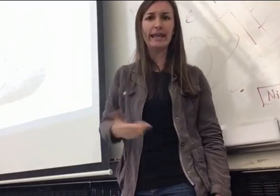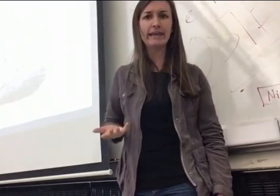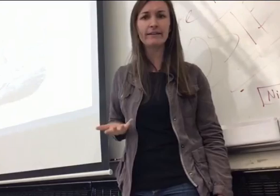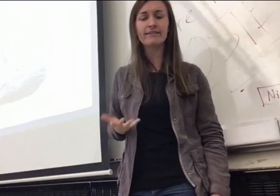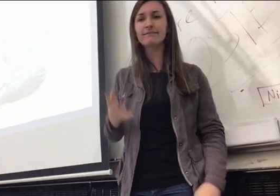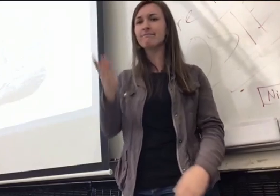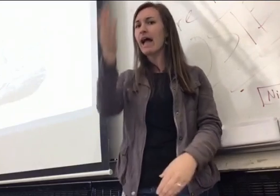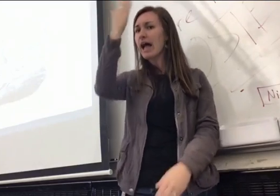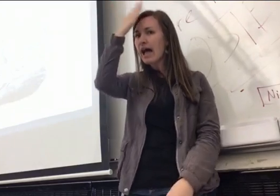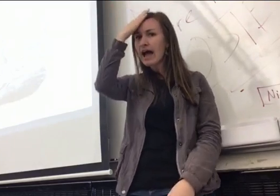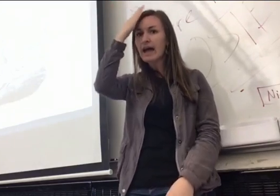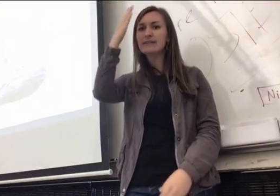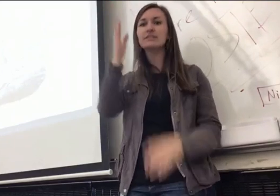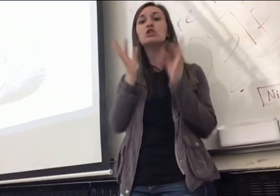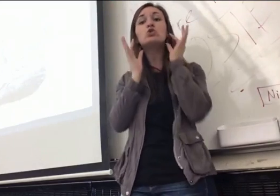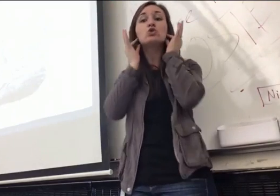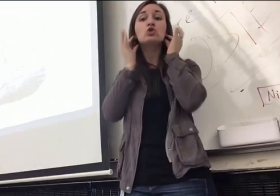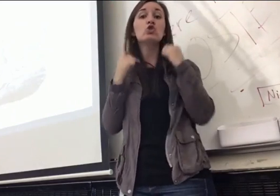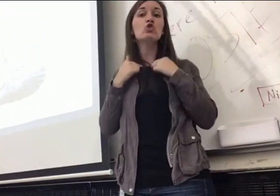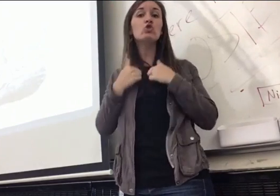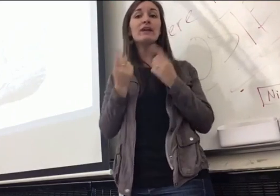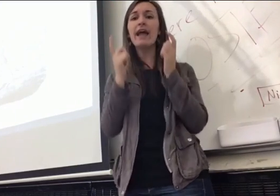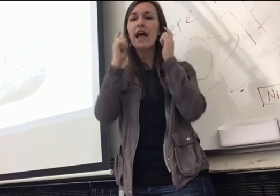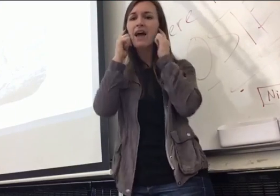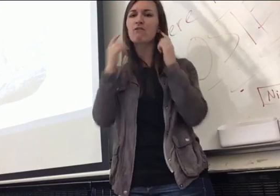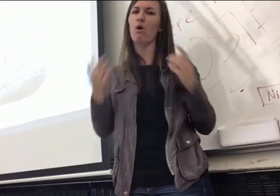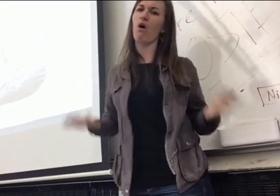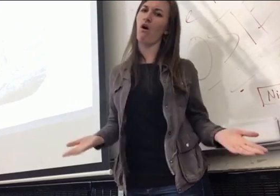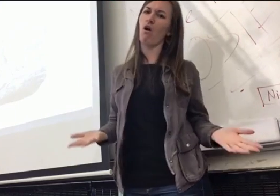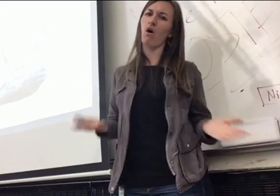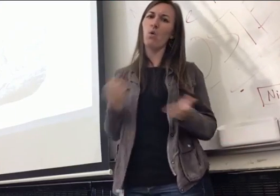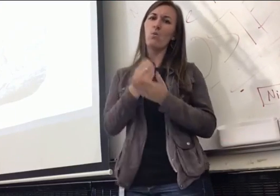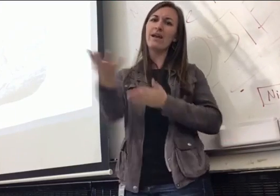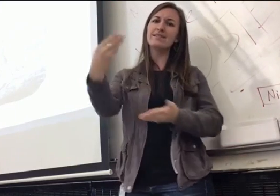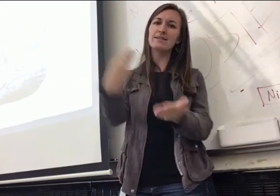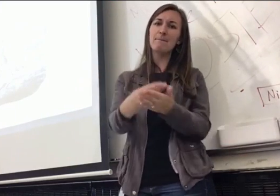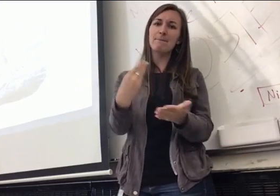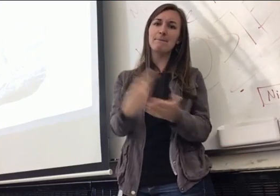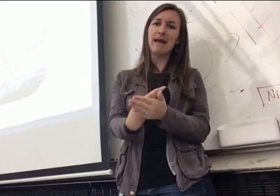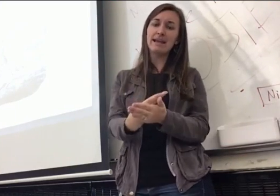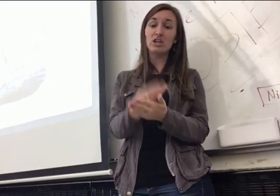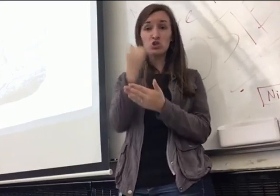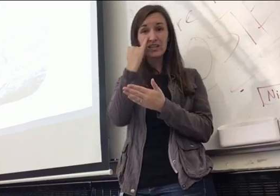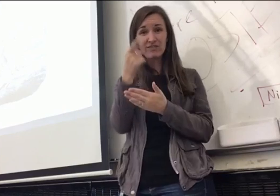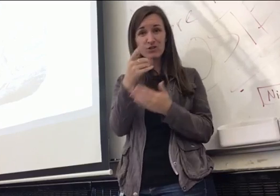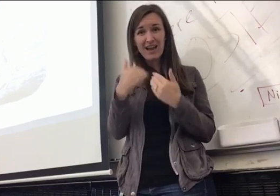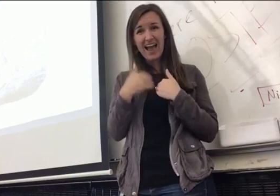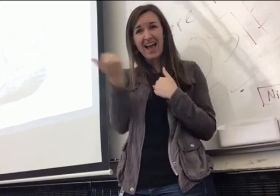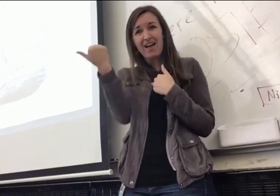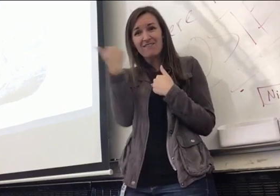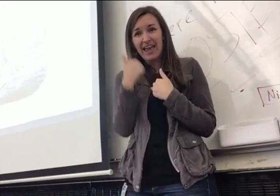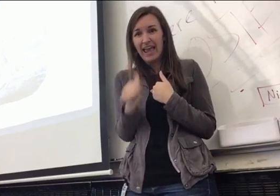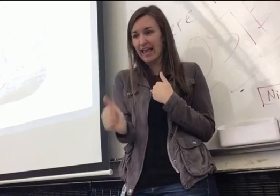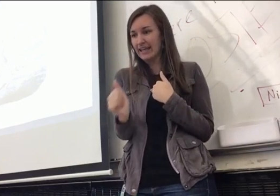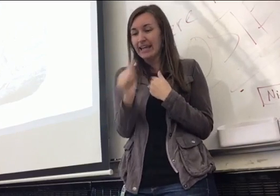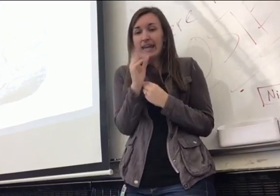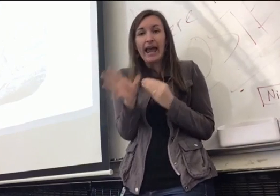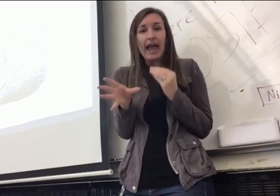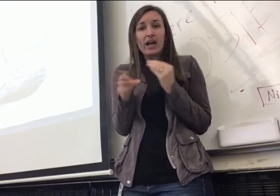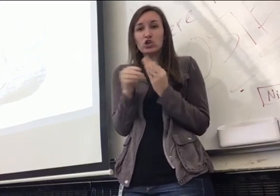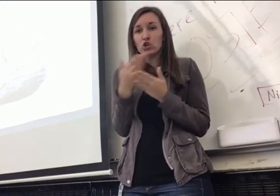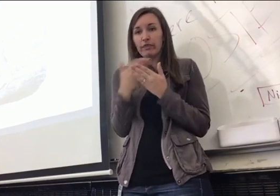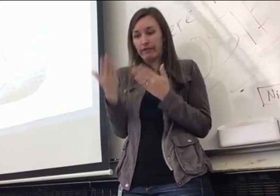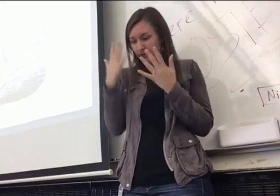Hats, jewelry, headphones. I mean, this is all a waste of money. So if you have absolutely any accessory on, that